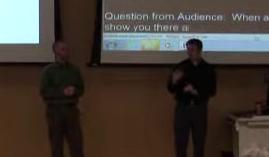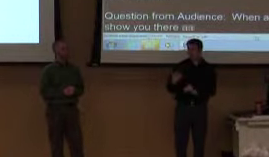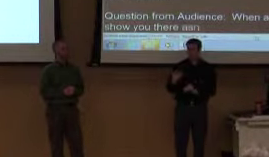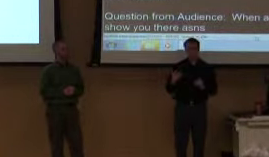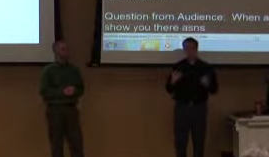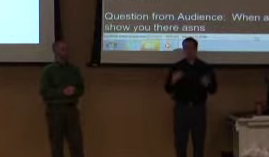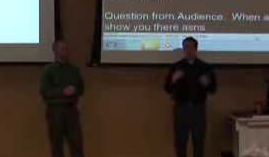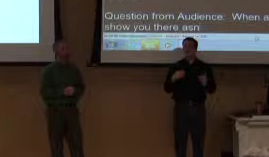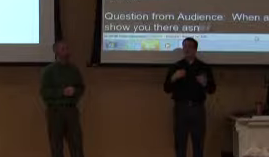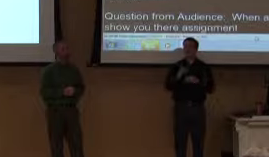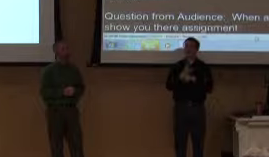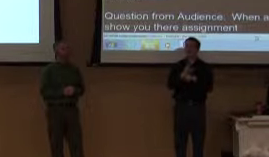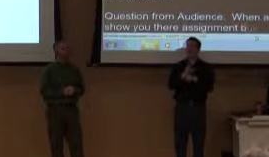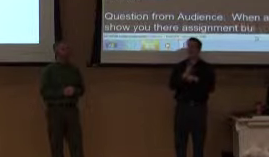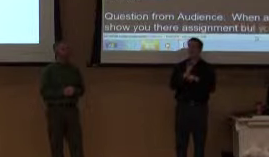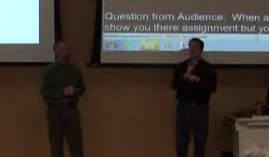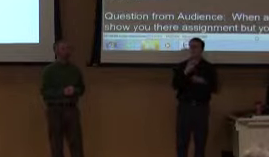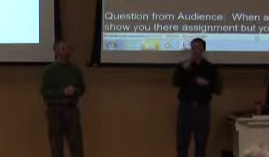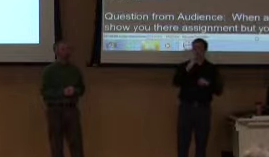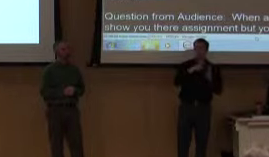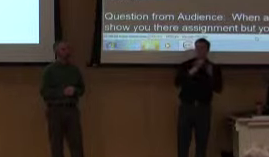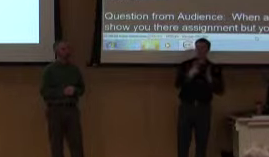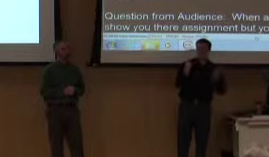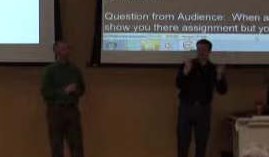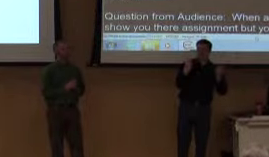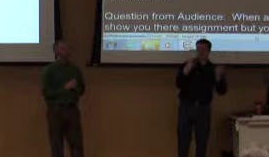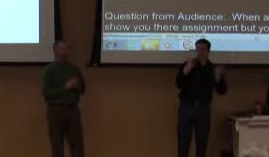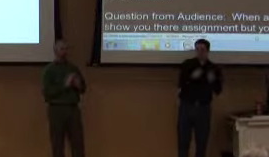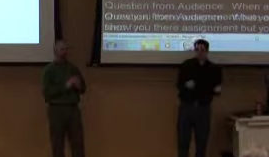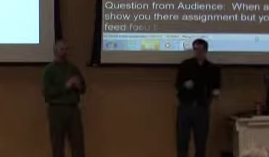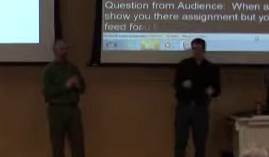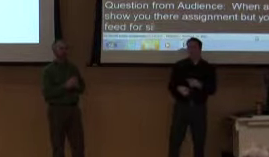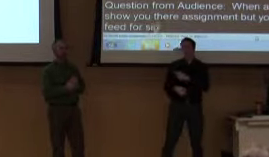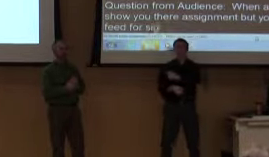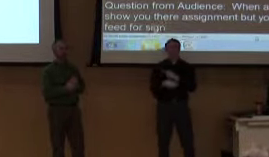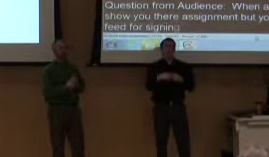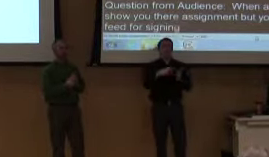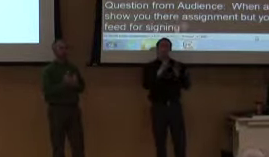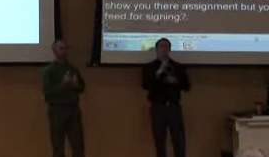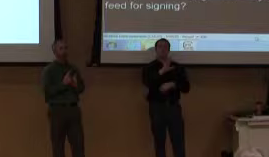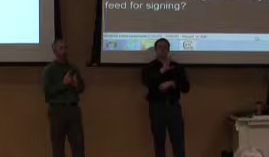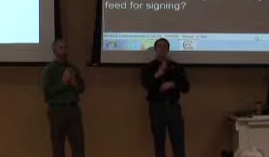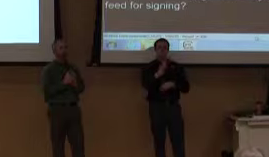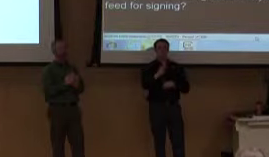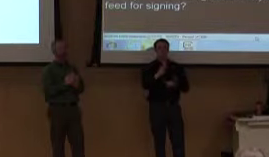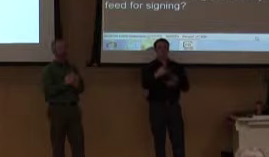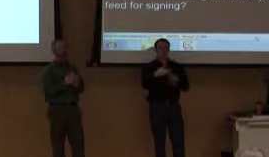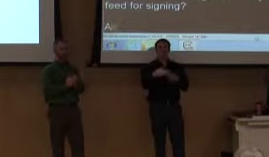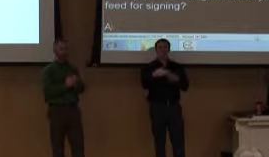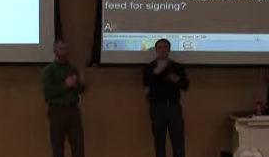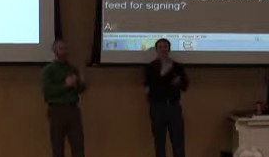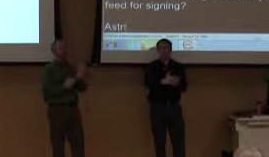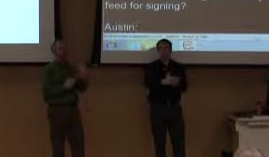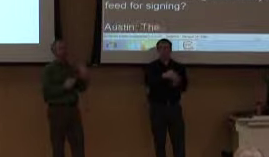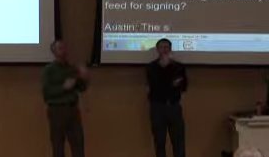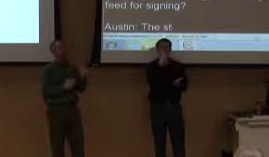that you then lost the video feed for signing. The student's feed to the tutor was temporarily